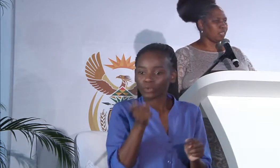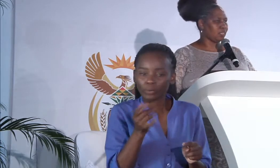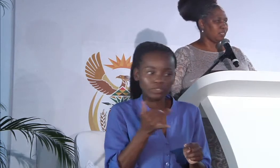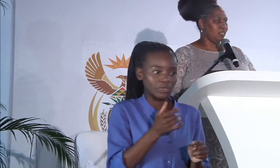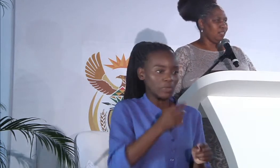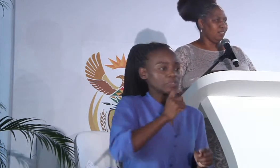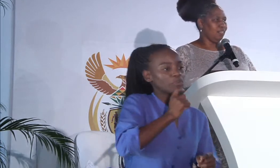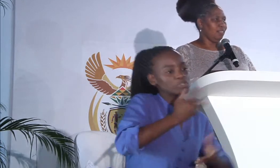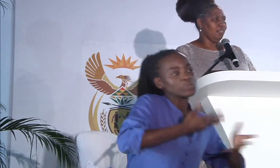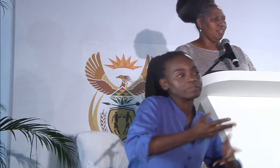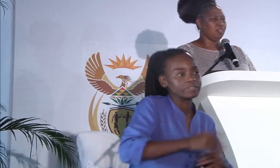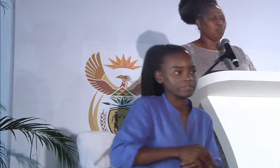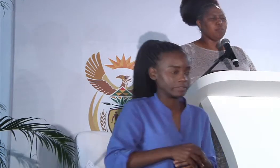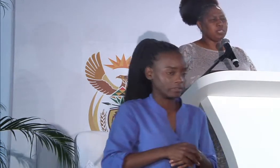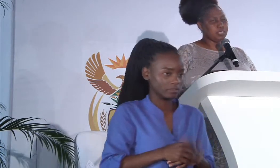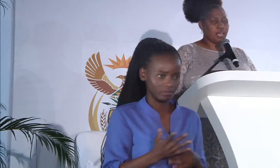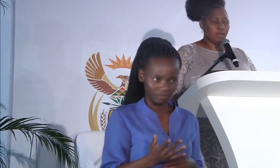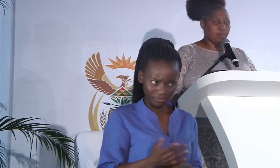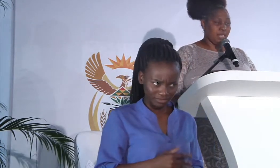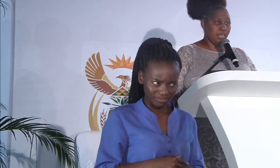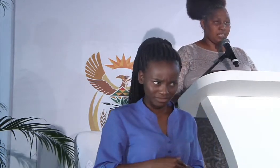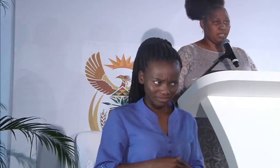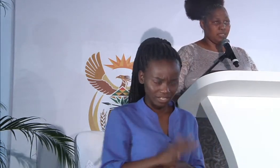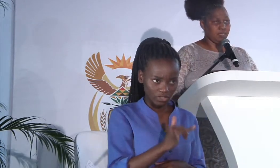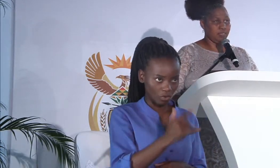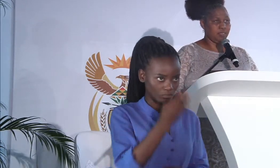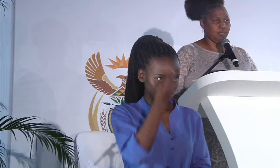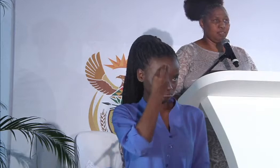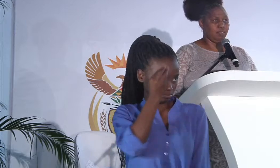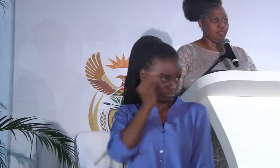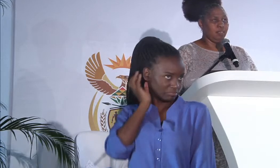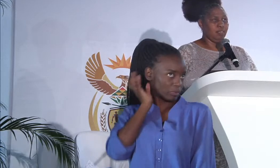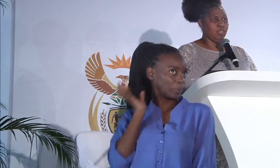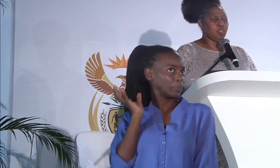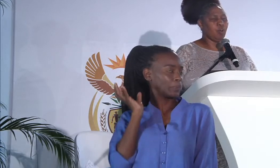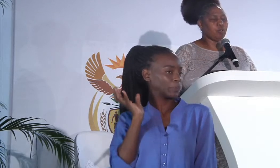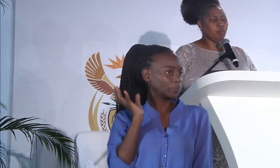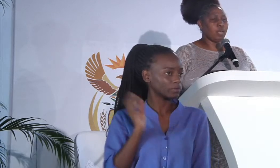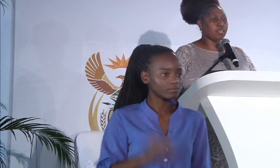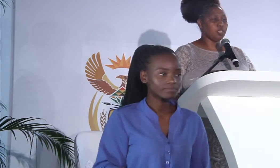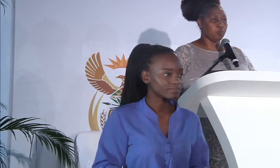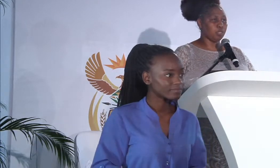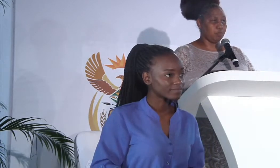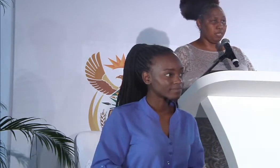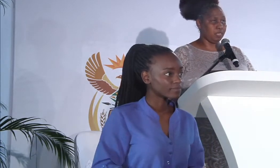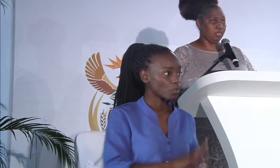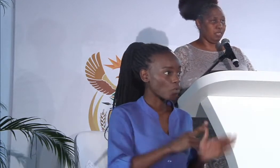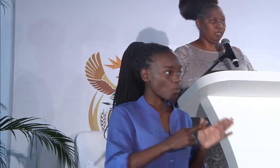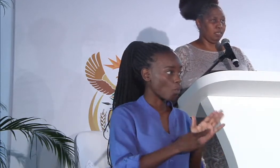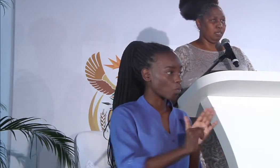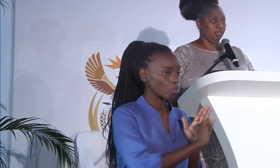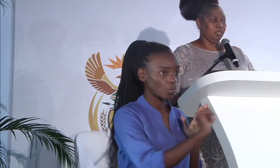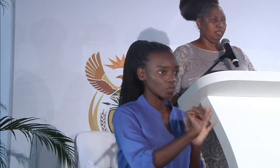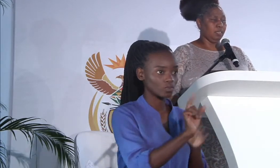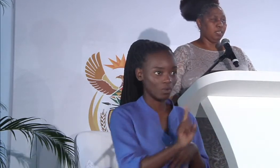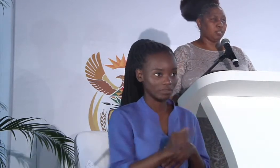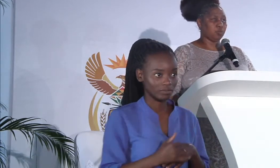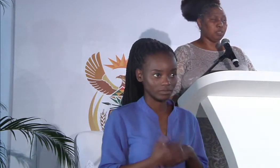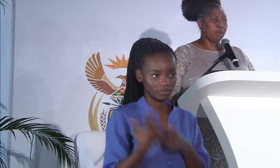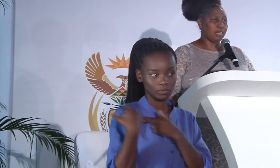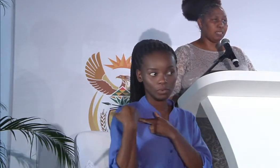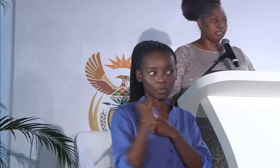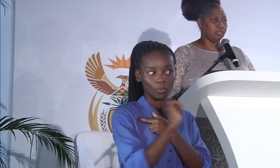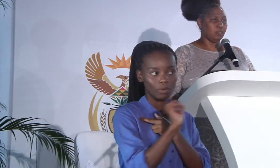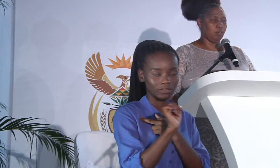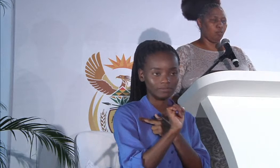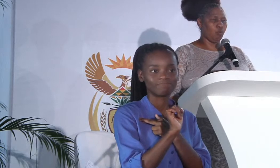users. Don't be stuck up in that. Your role and responsibility is to